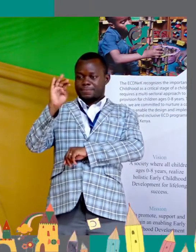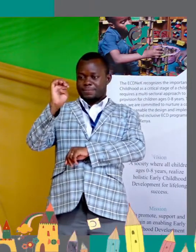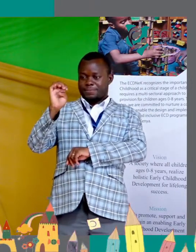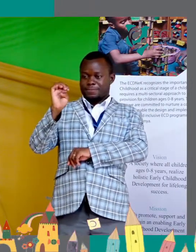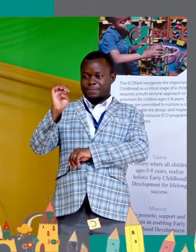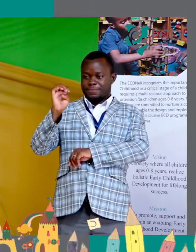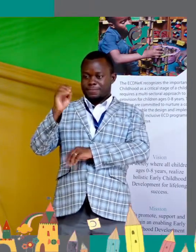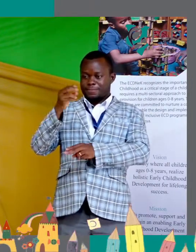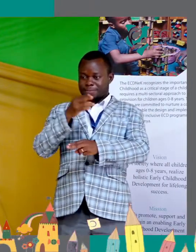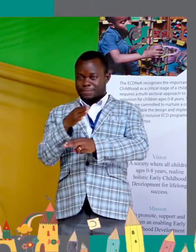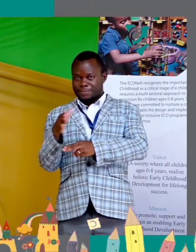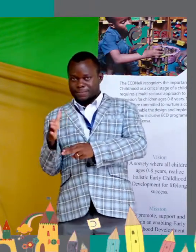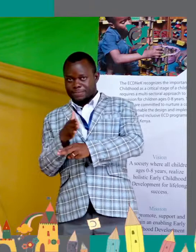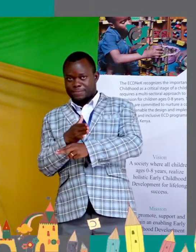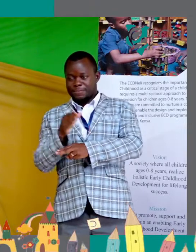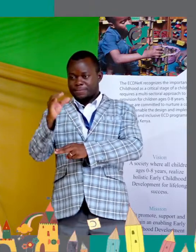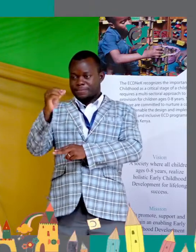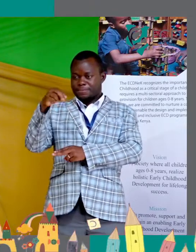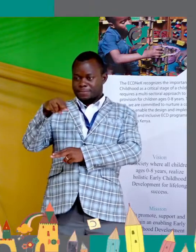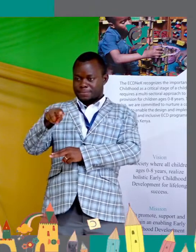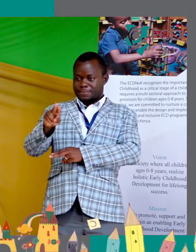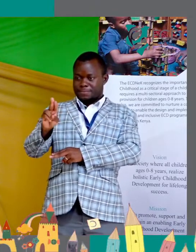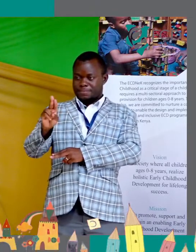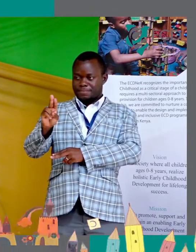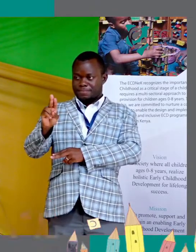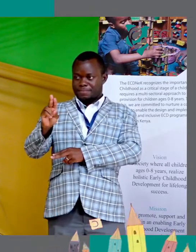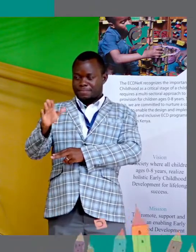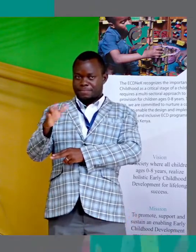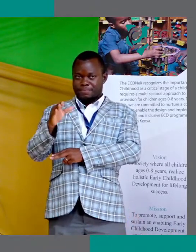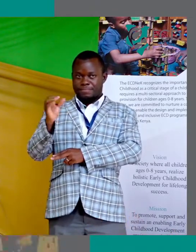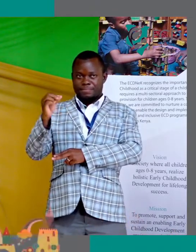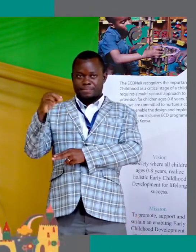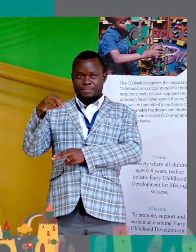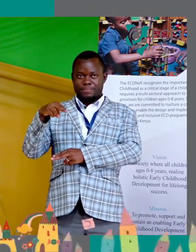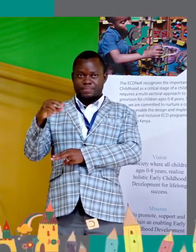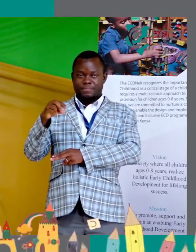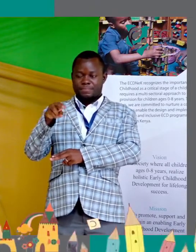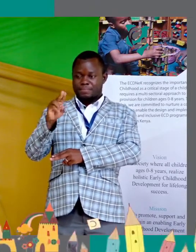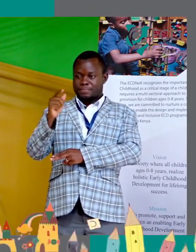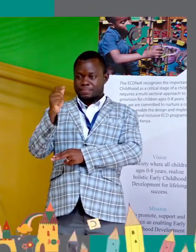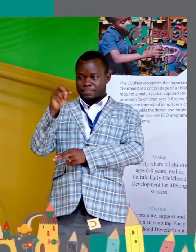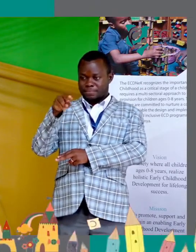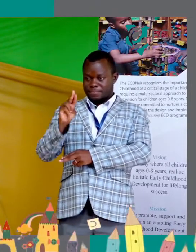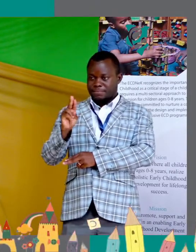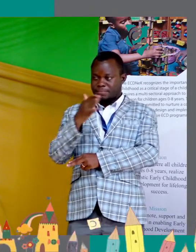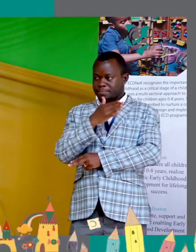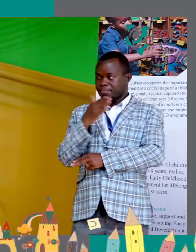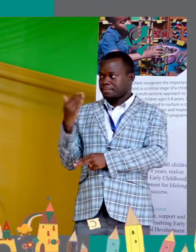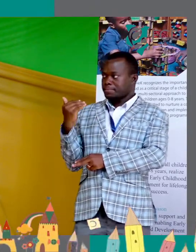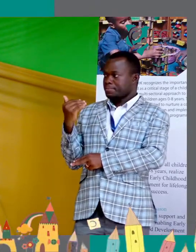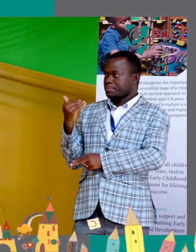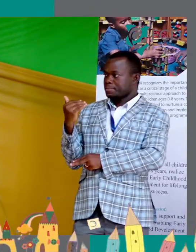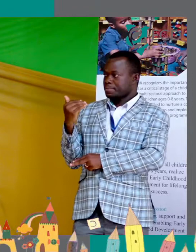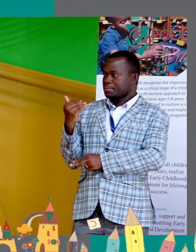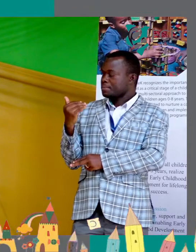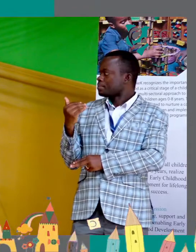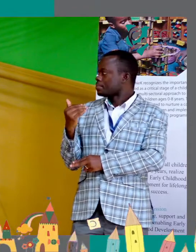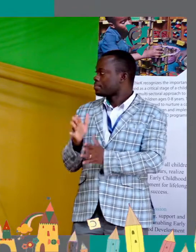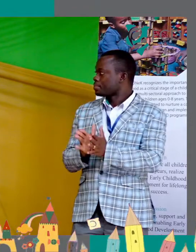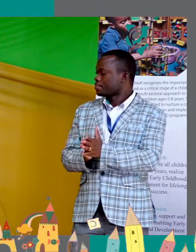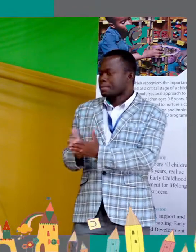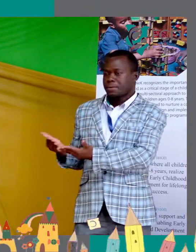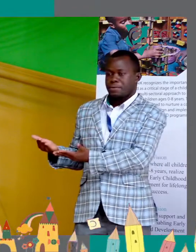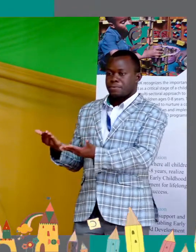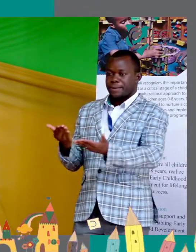children, and especially, again, contextualizing it within this space. So welcome so much, Beatriz, on behalf of Perth.